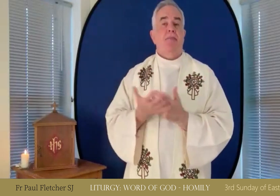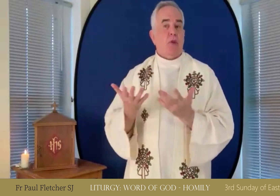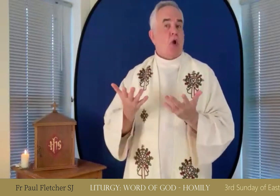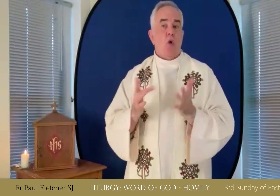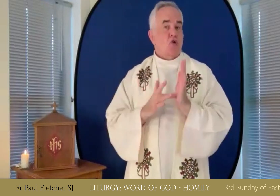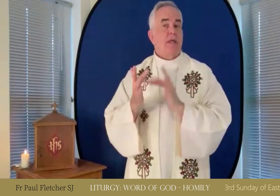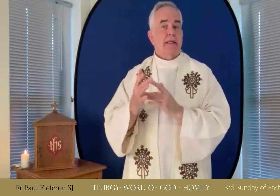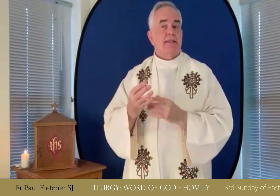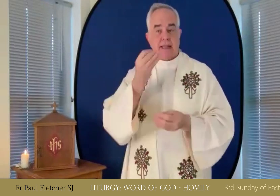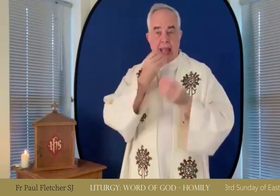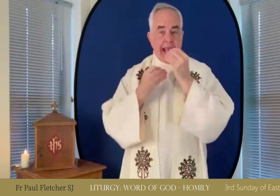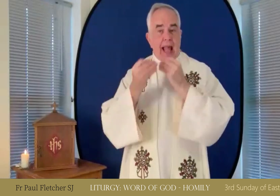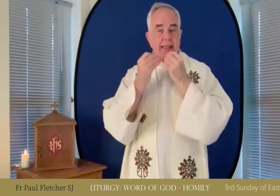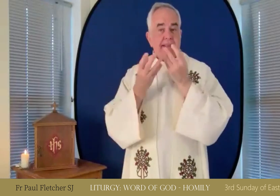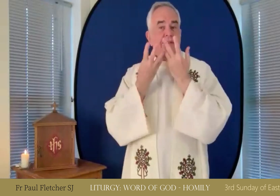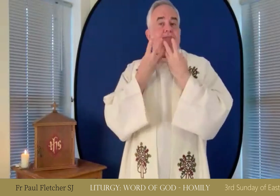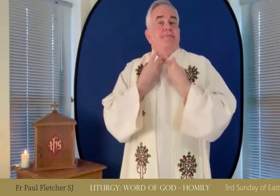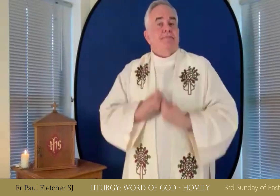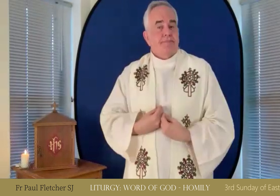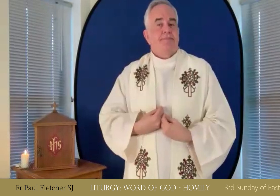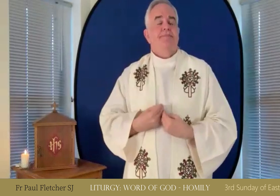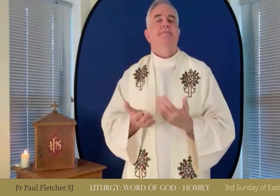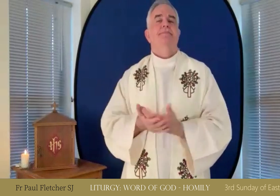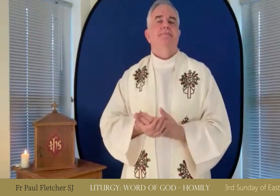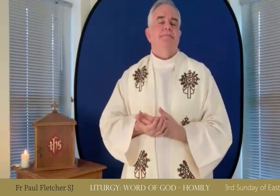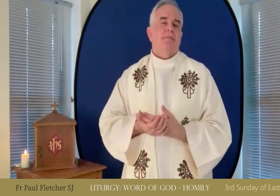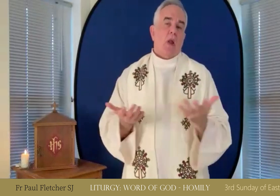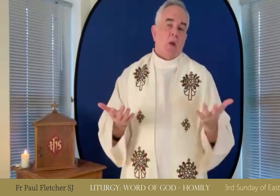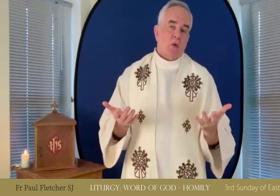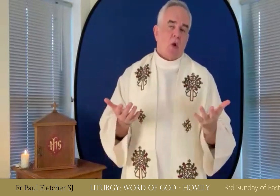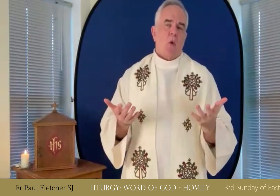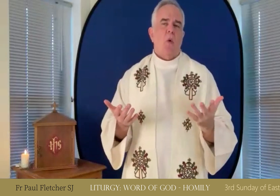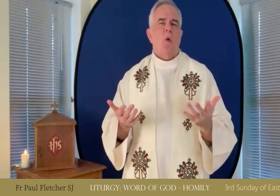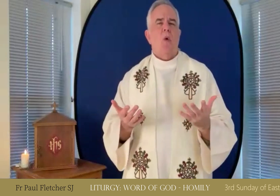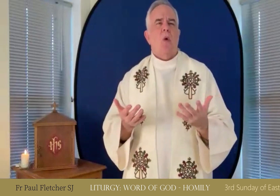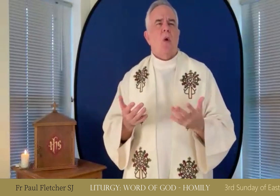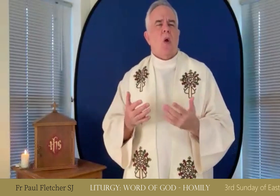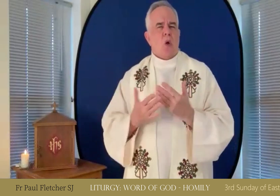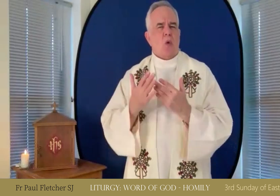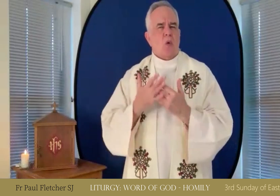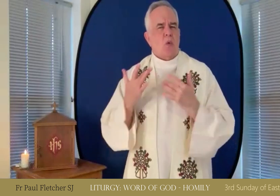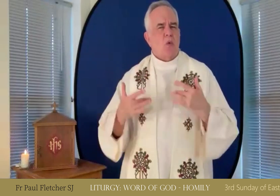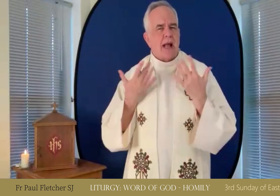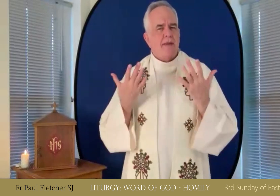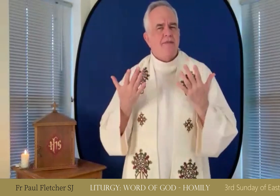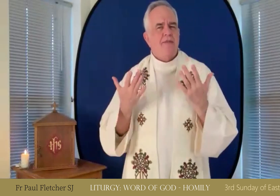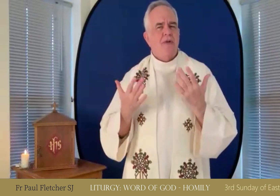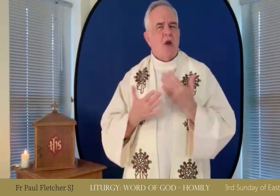So Jesus ate. So new life,